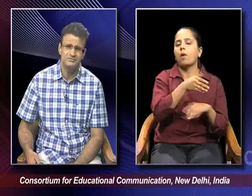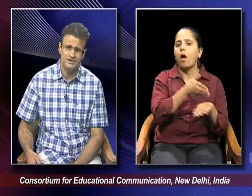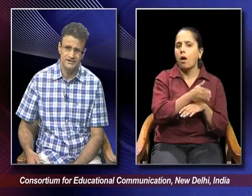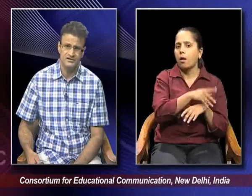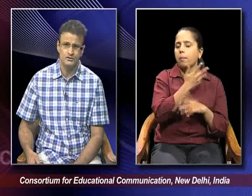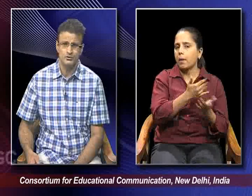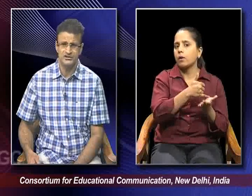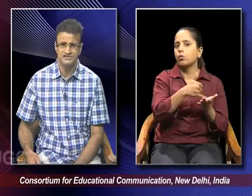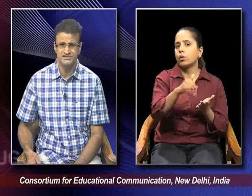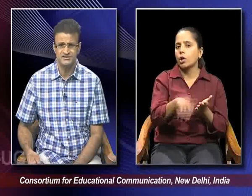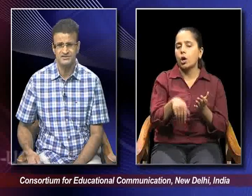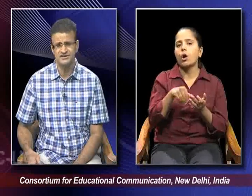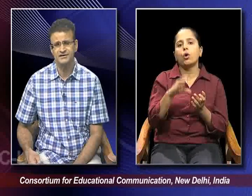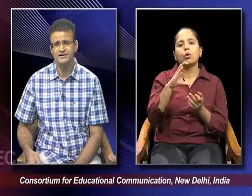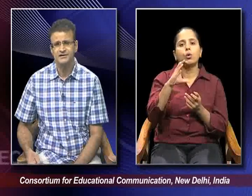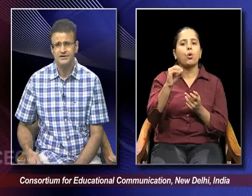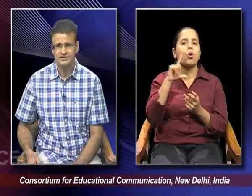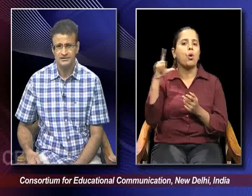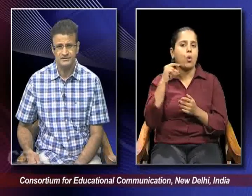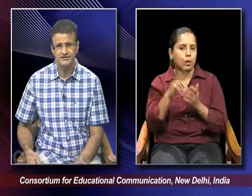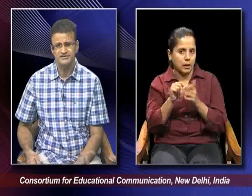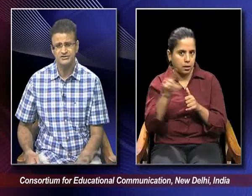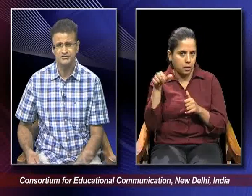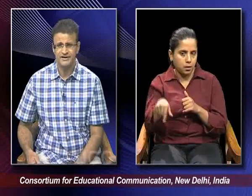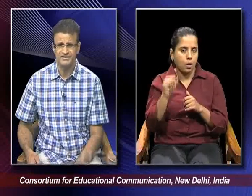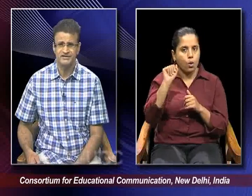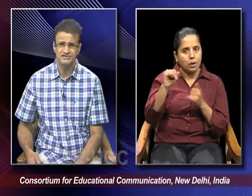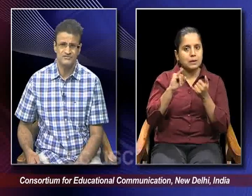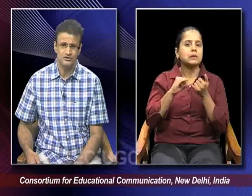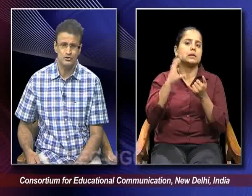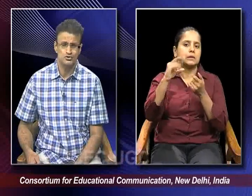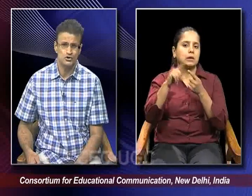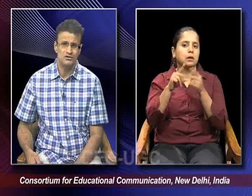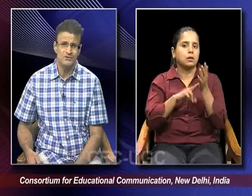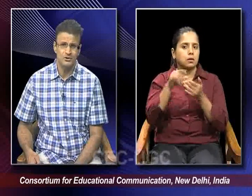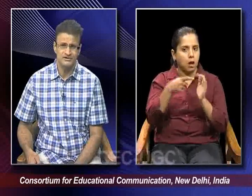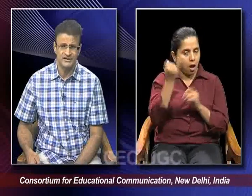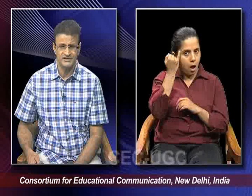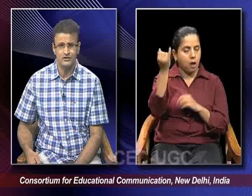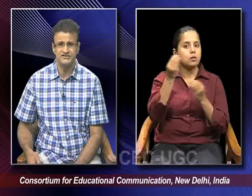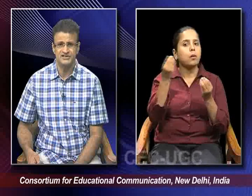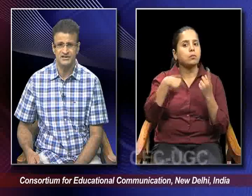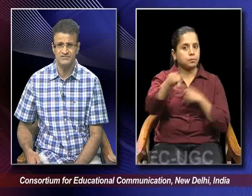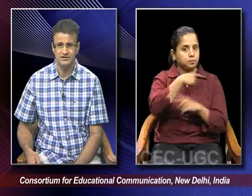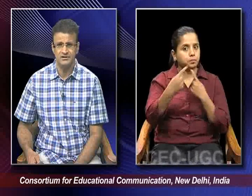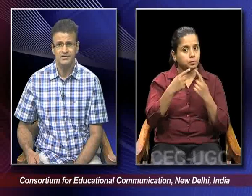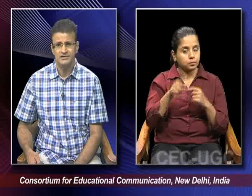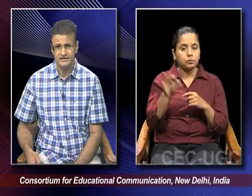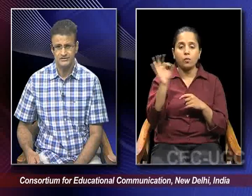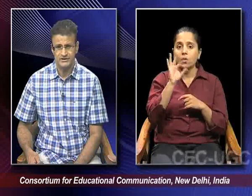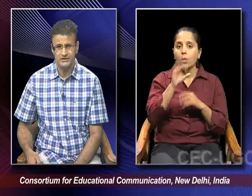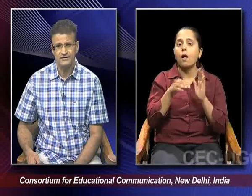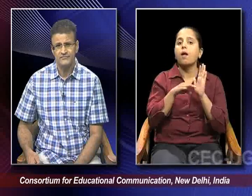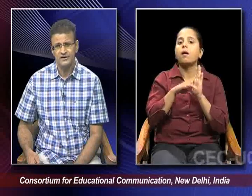rejected by the colonial censors, and these kinds of ideas, they were also talked about at the official level